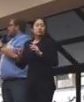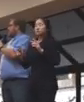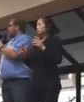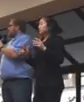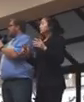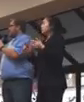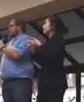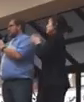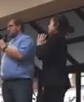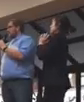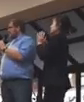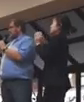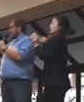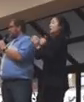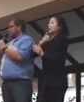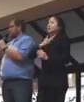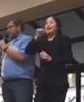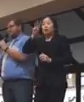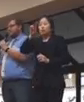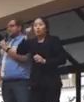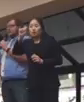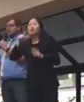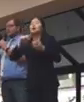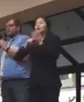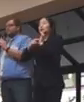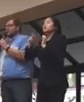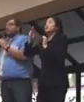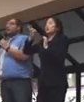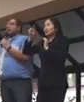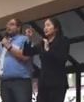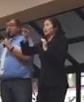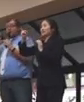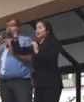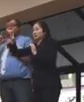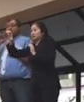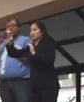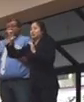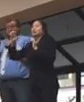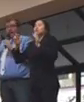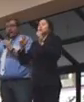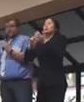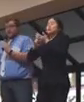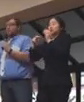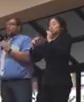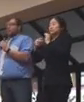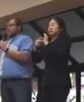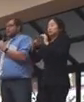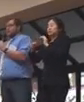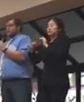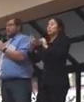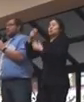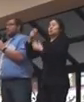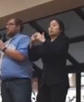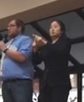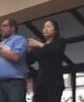that's RID, and I see that's right. Did I say WIDA? Sorry. So, sorry. For the RID NIC, one of the